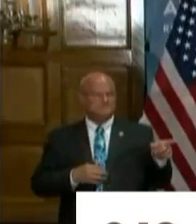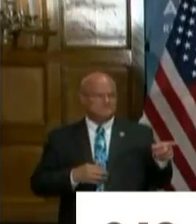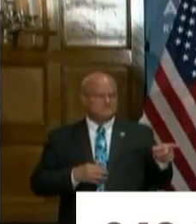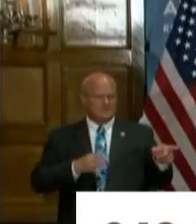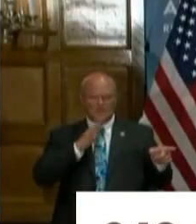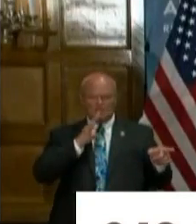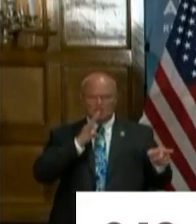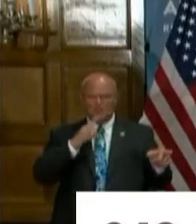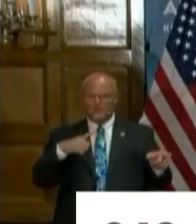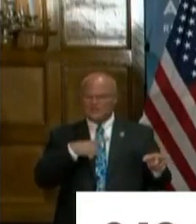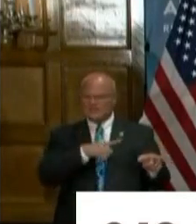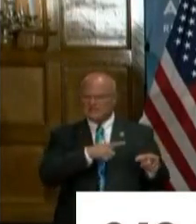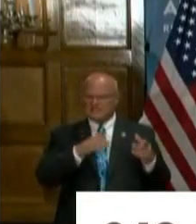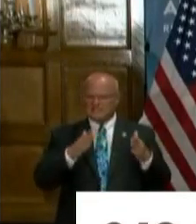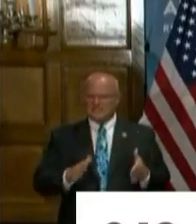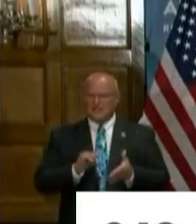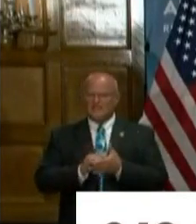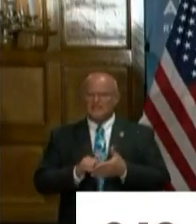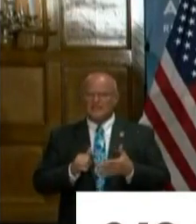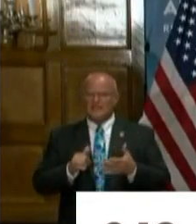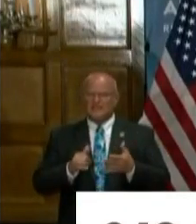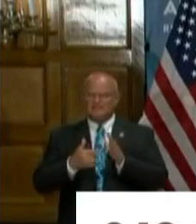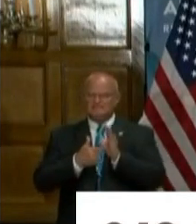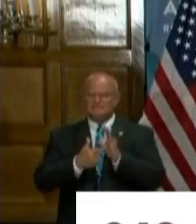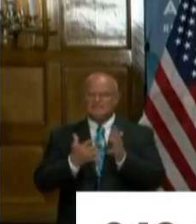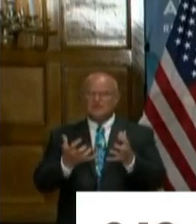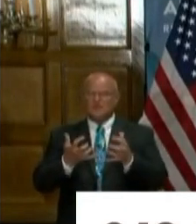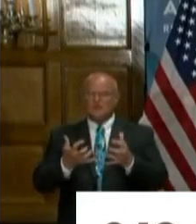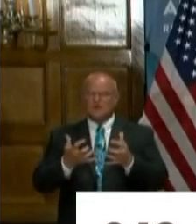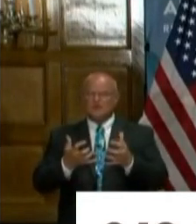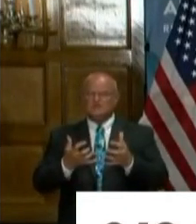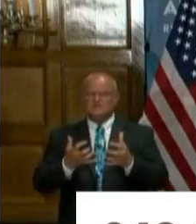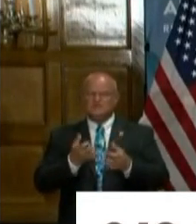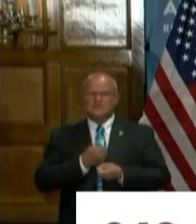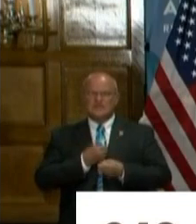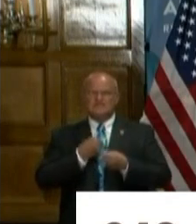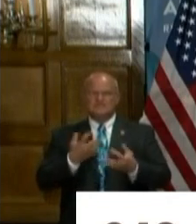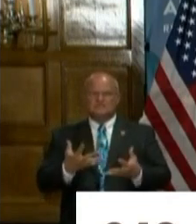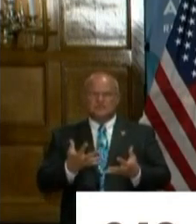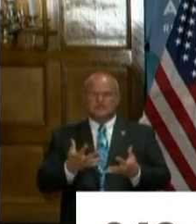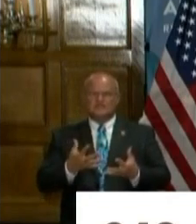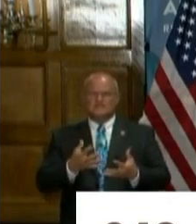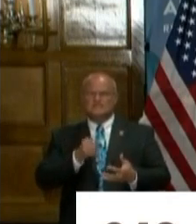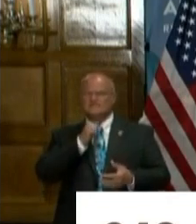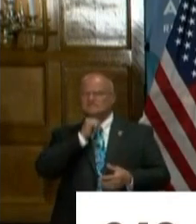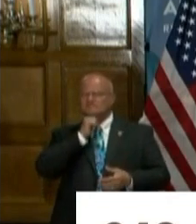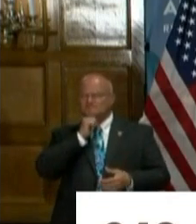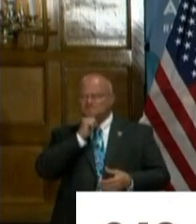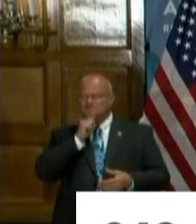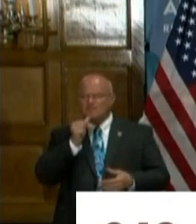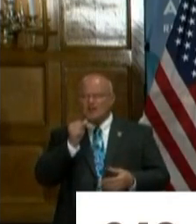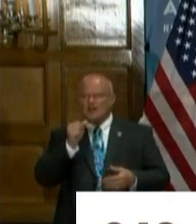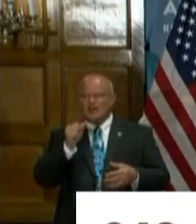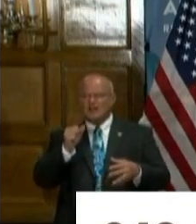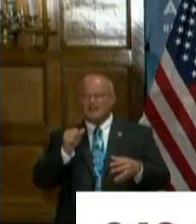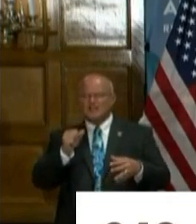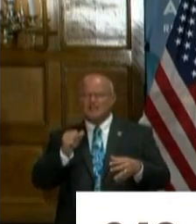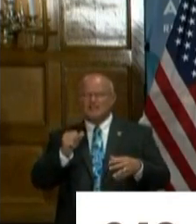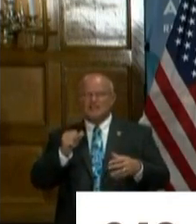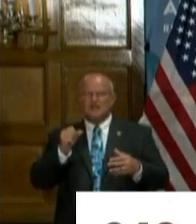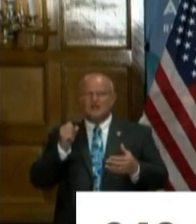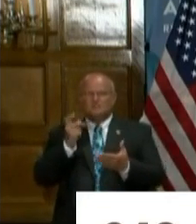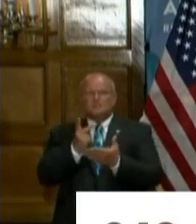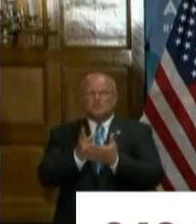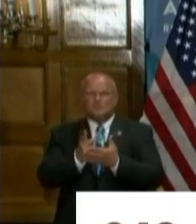Any legislators that have indicated they want to express their disapproval of the mask